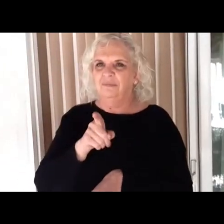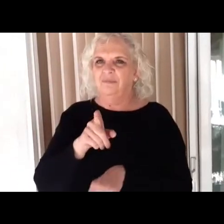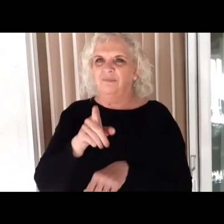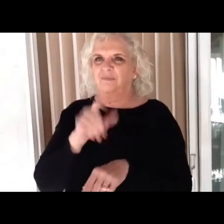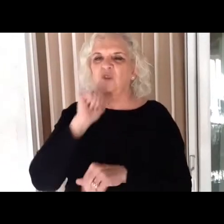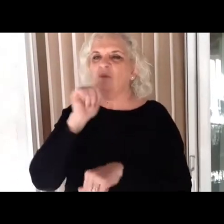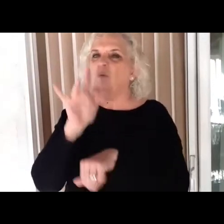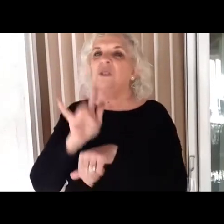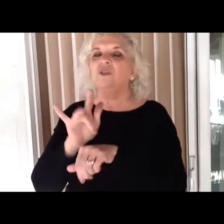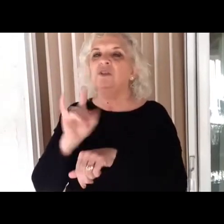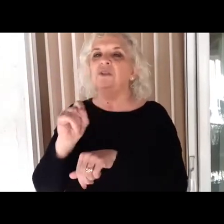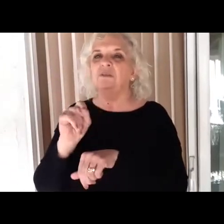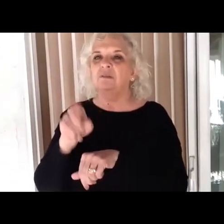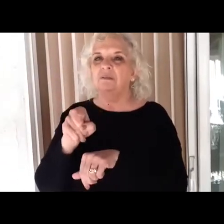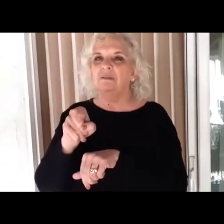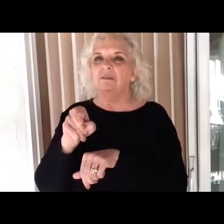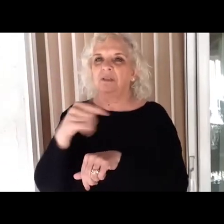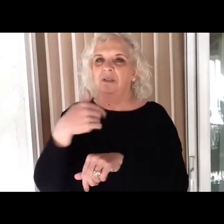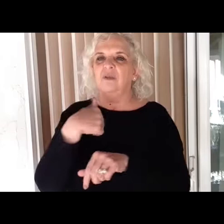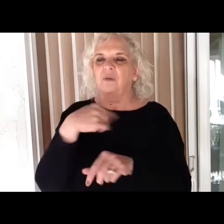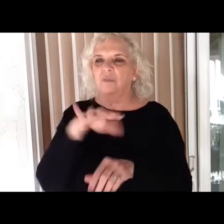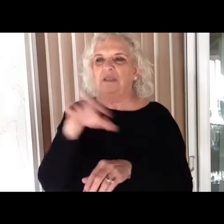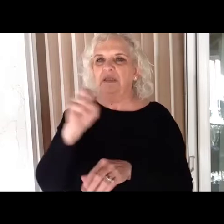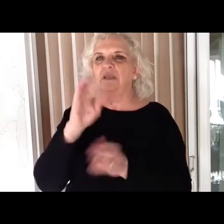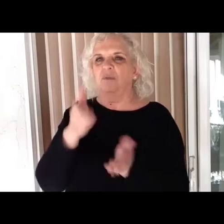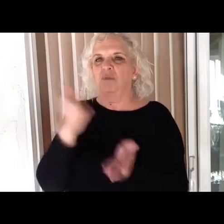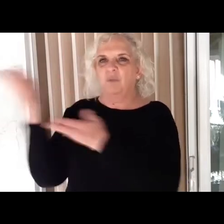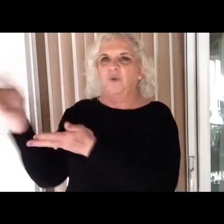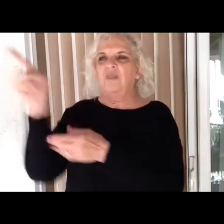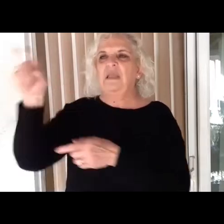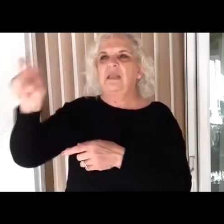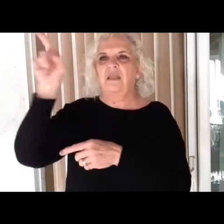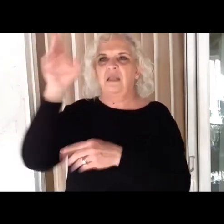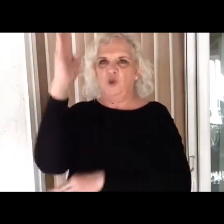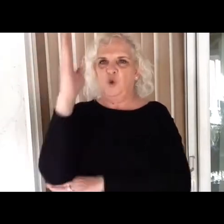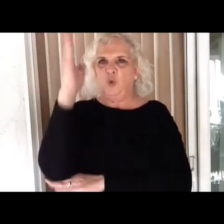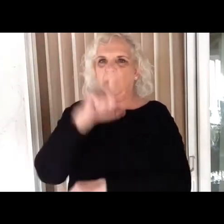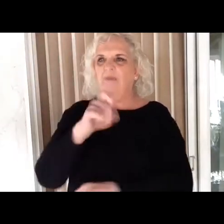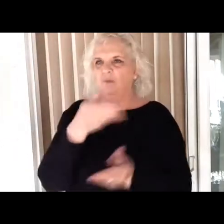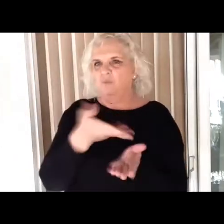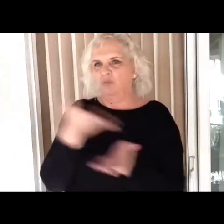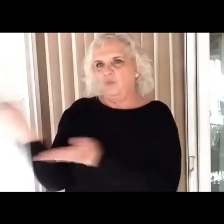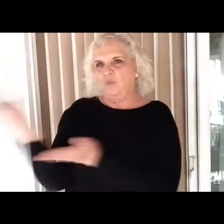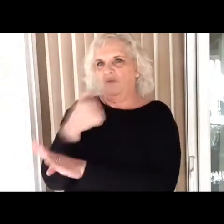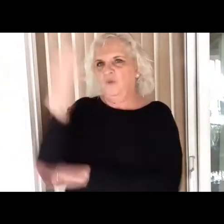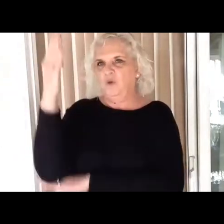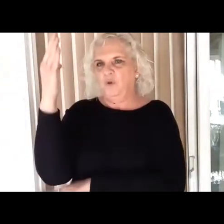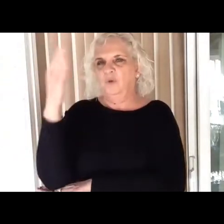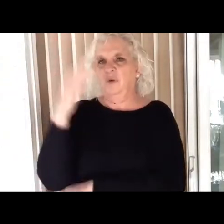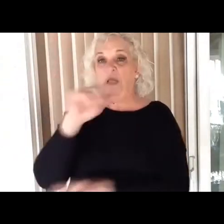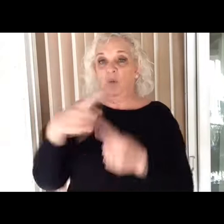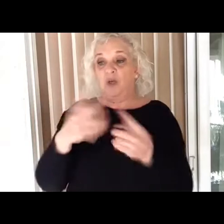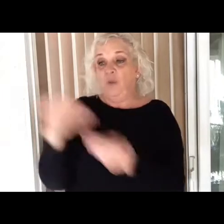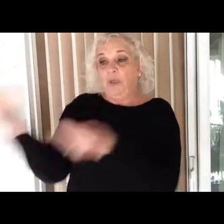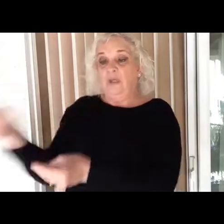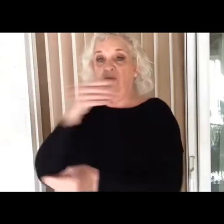don't touch it. Just, I want you to take it down there. I want it there at 12 o'clock. And when you give it to the lady,